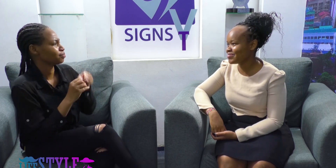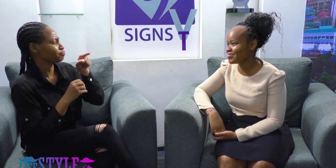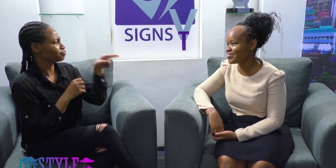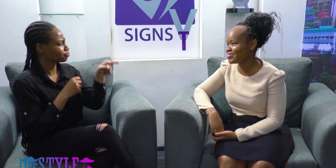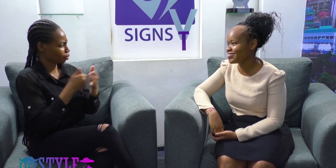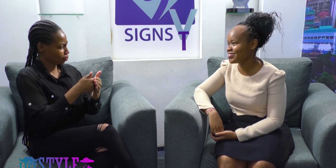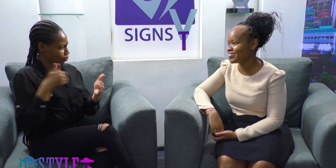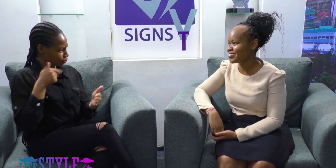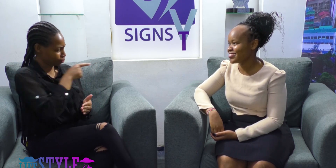very inspiring.